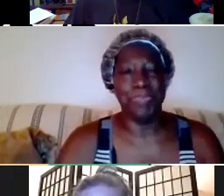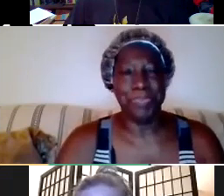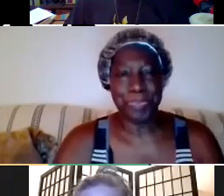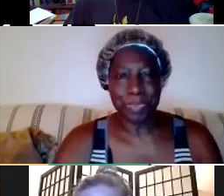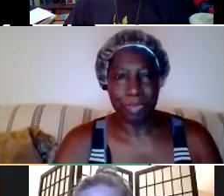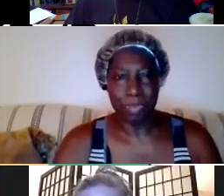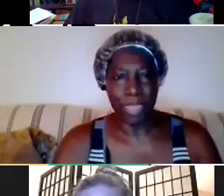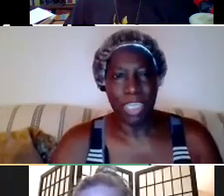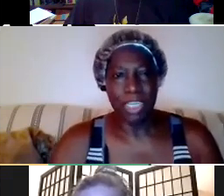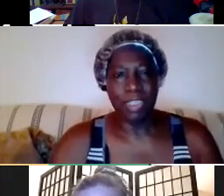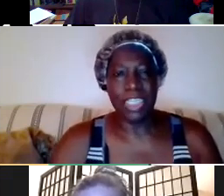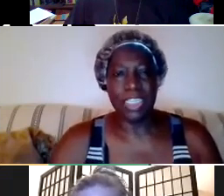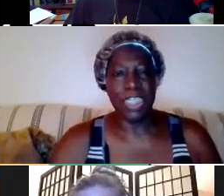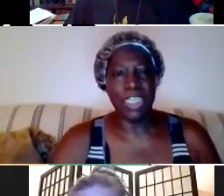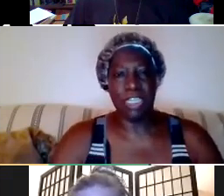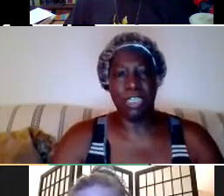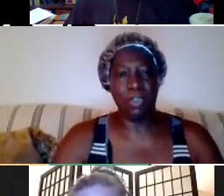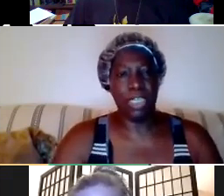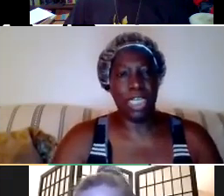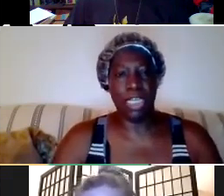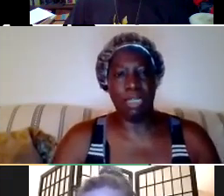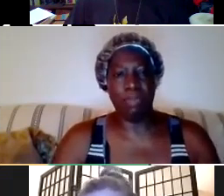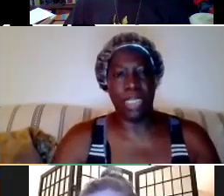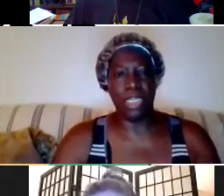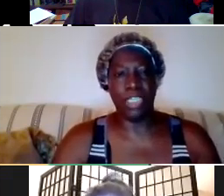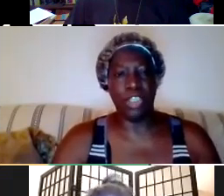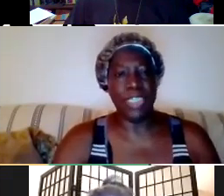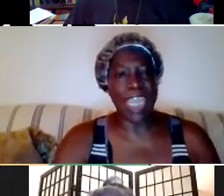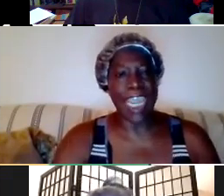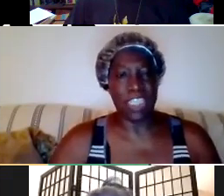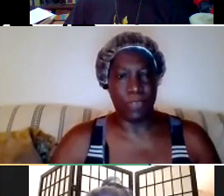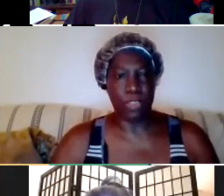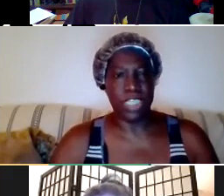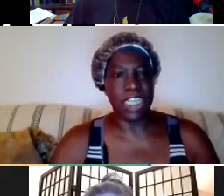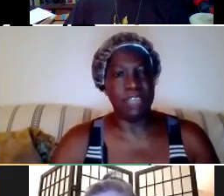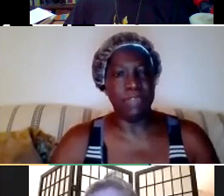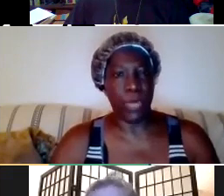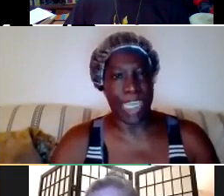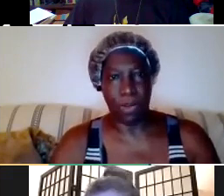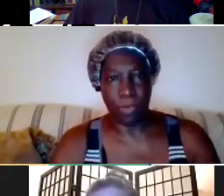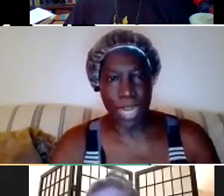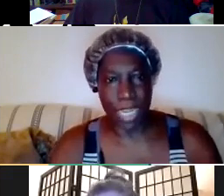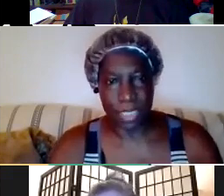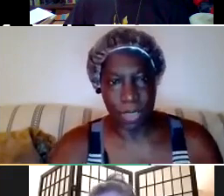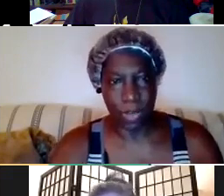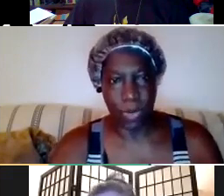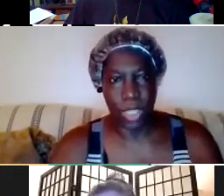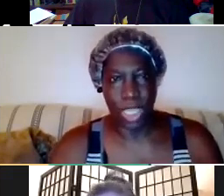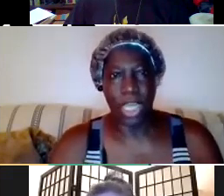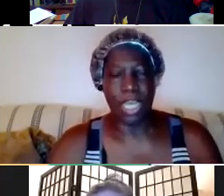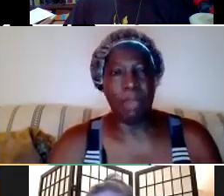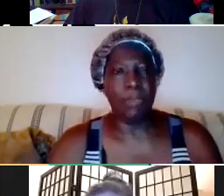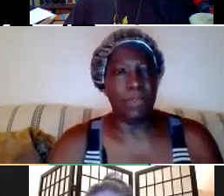Okay, so we're gonna go do days first, days of the week, right? Okay.